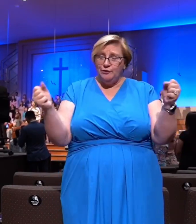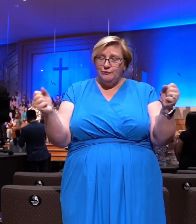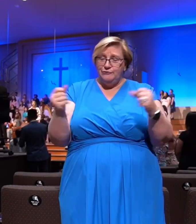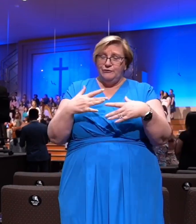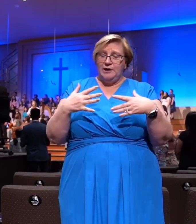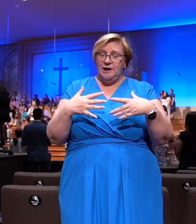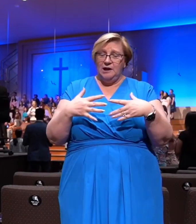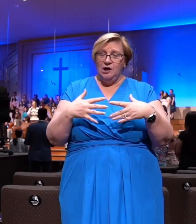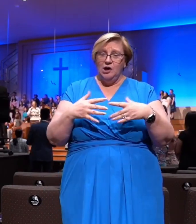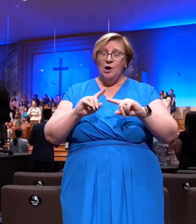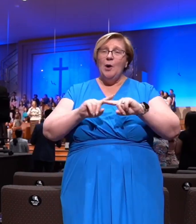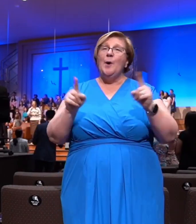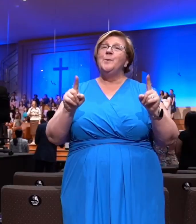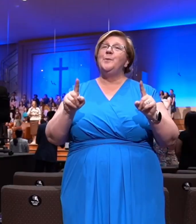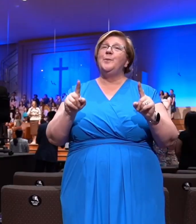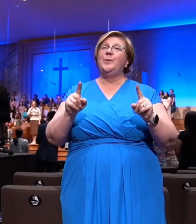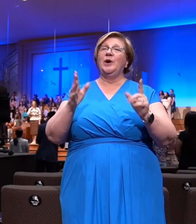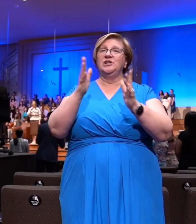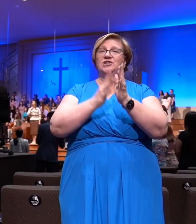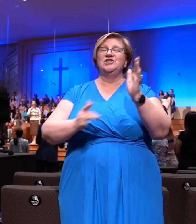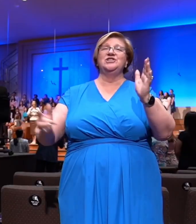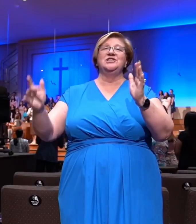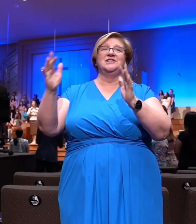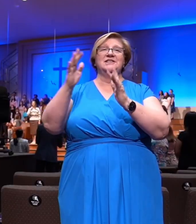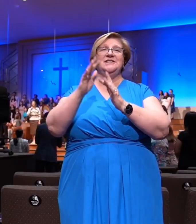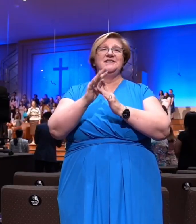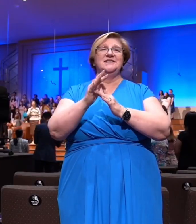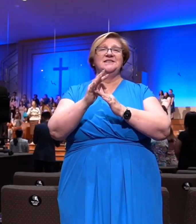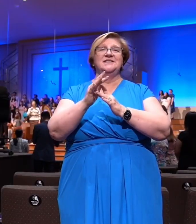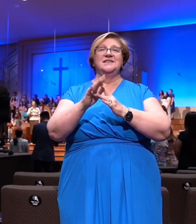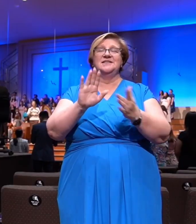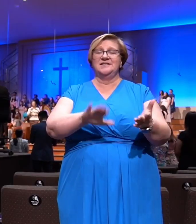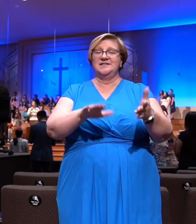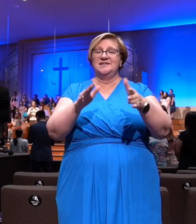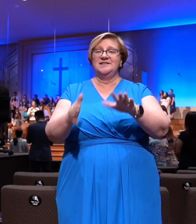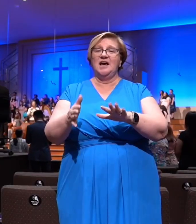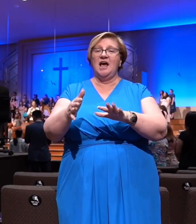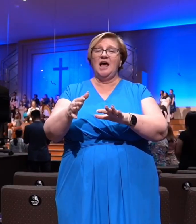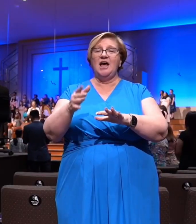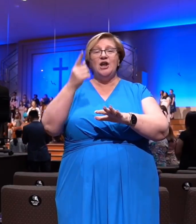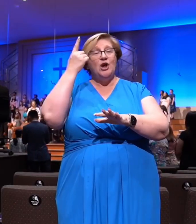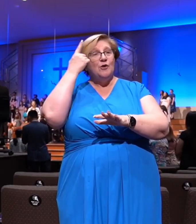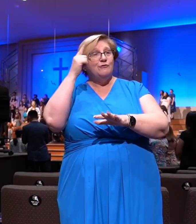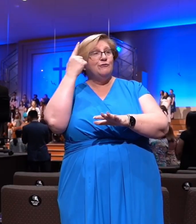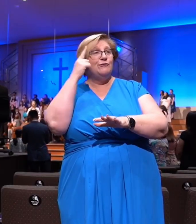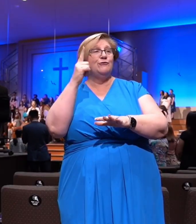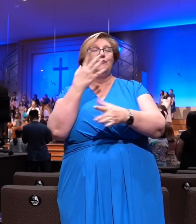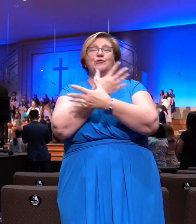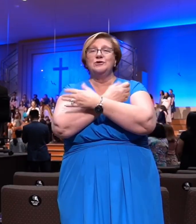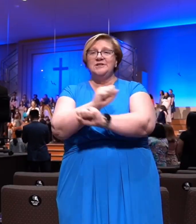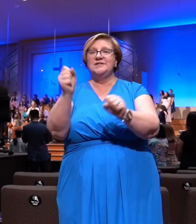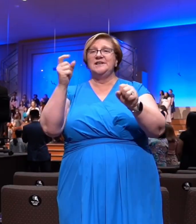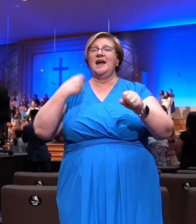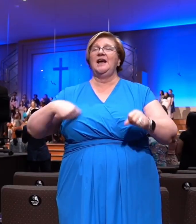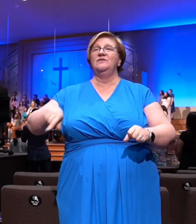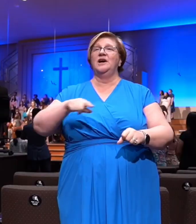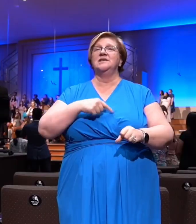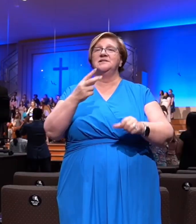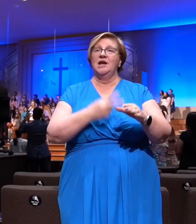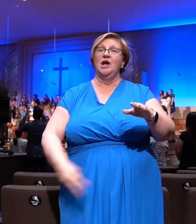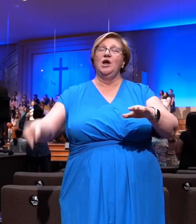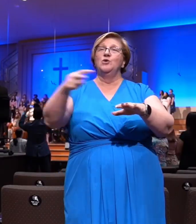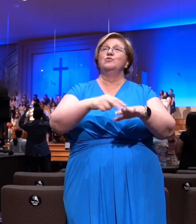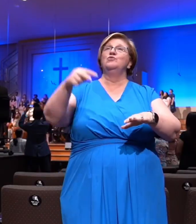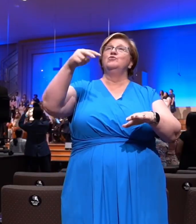on me. But the Son who died to save us rose that we